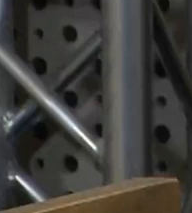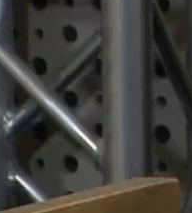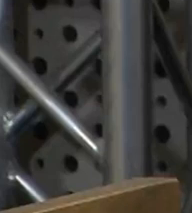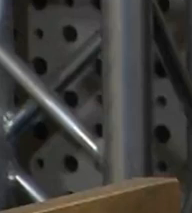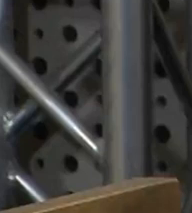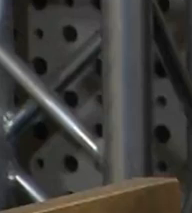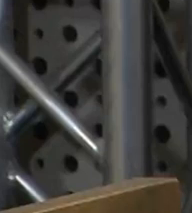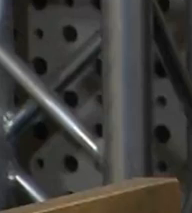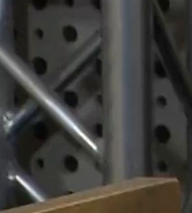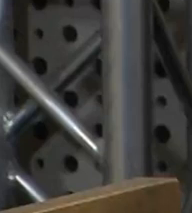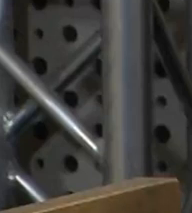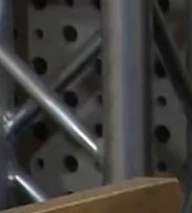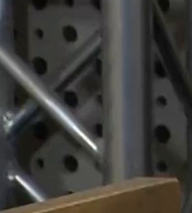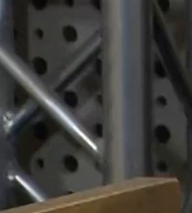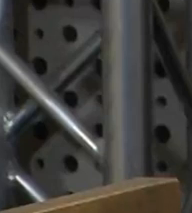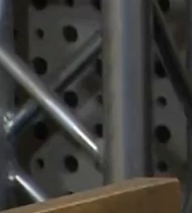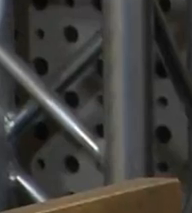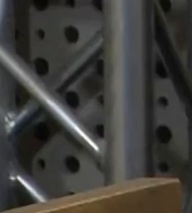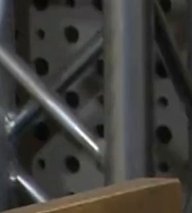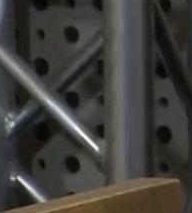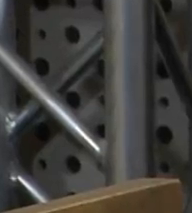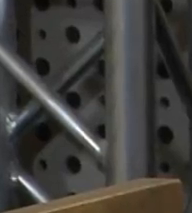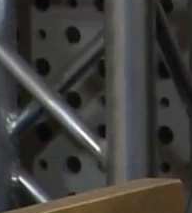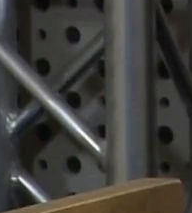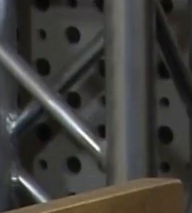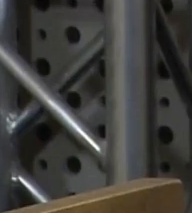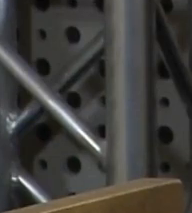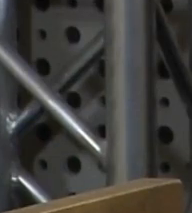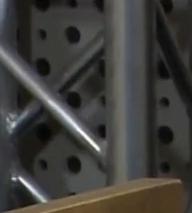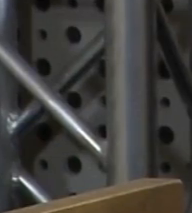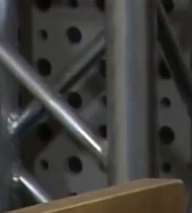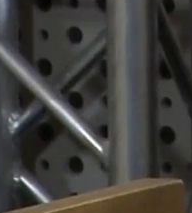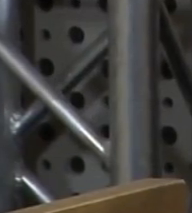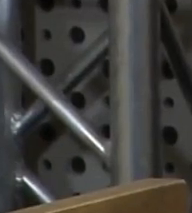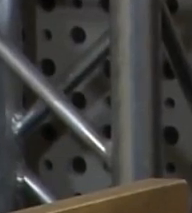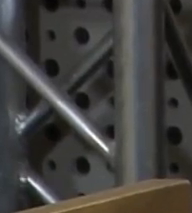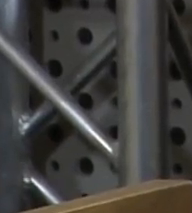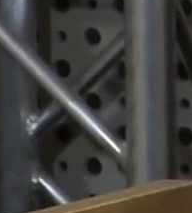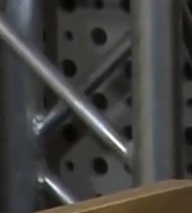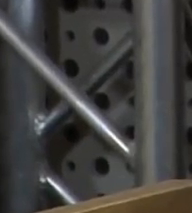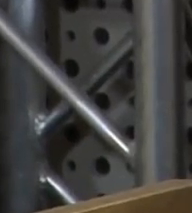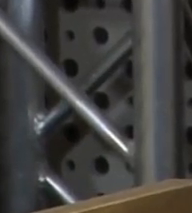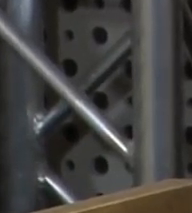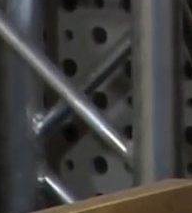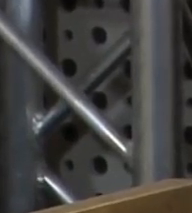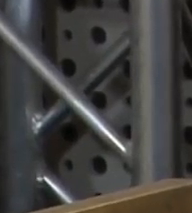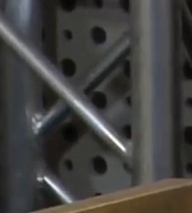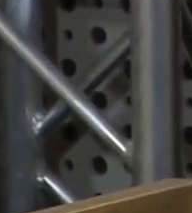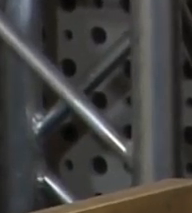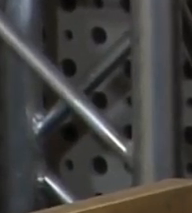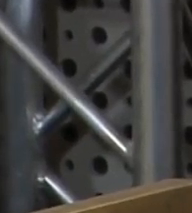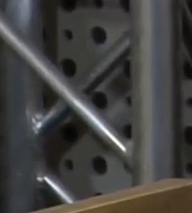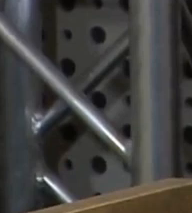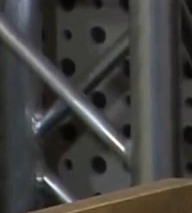067-66-4015. What we have done, we've engaged with the platform owners, your Google, your Facebook, and Twitter, to say as we establish these